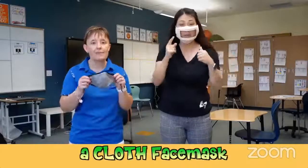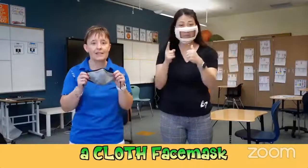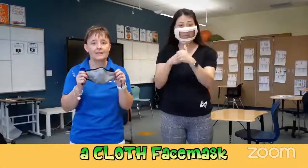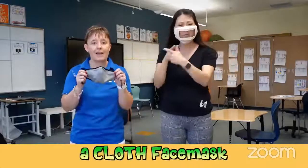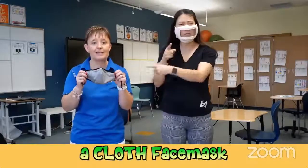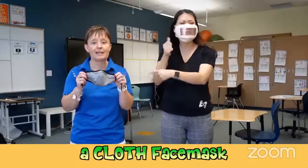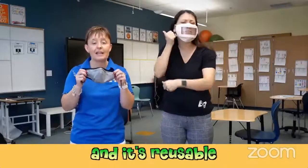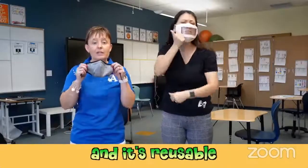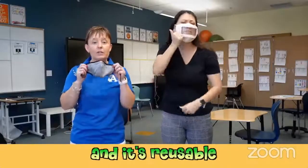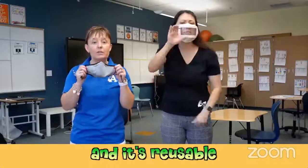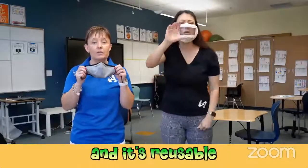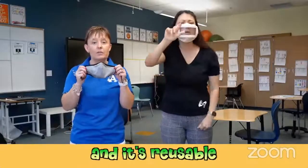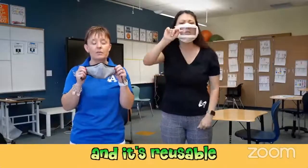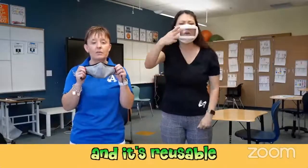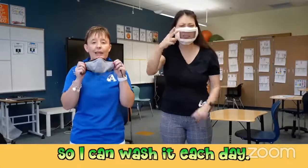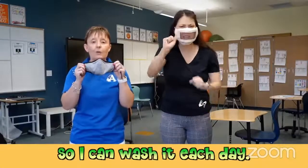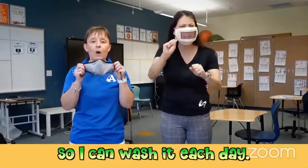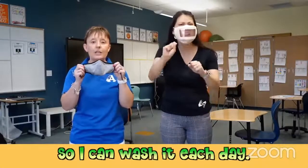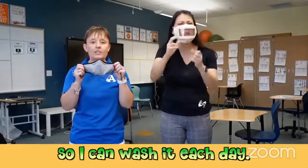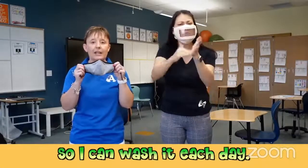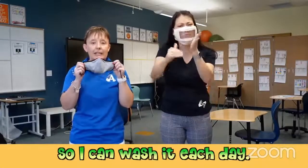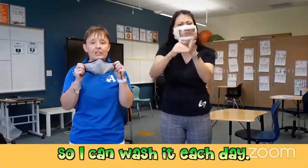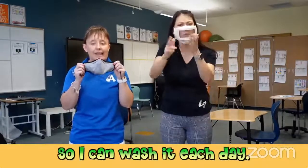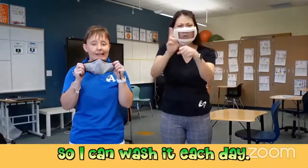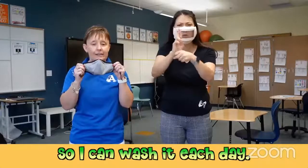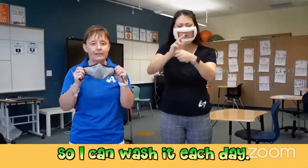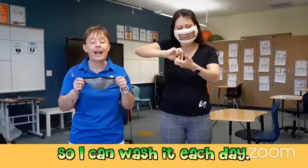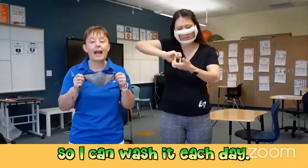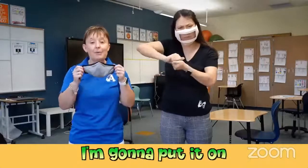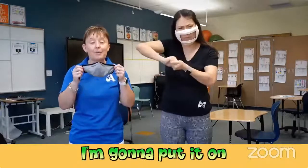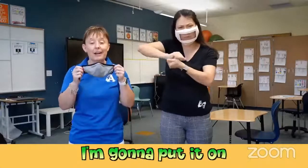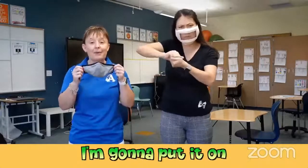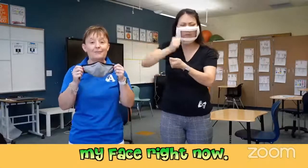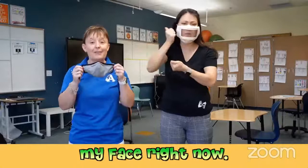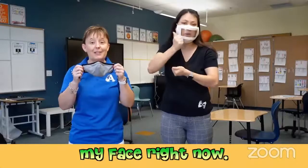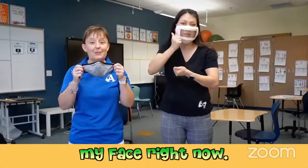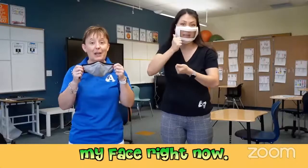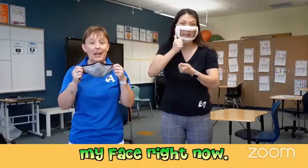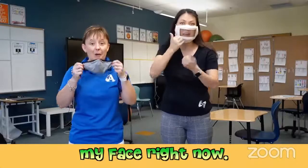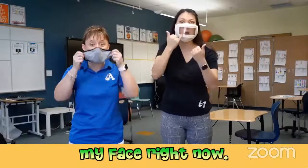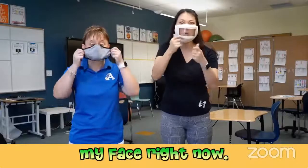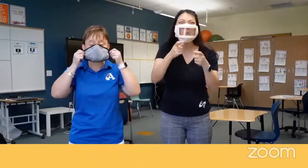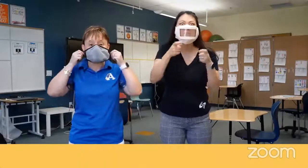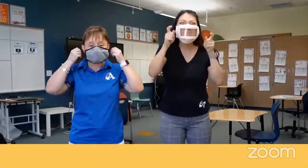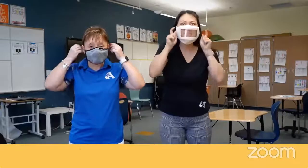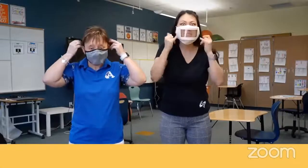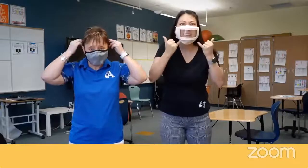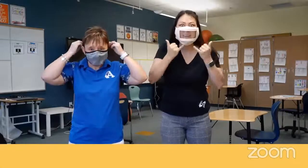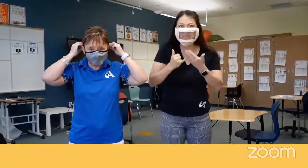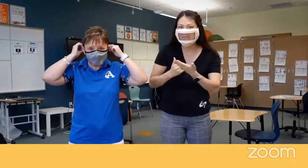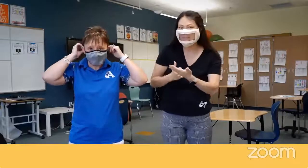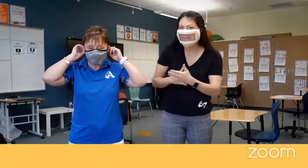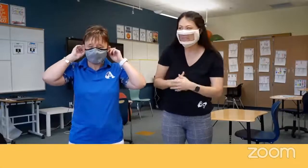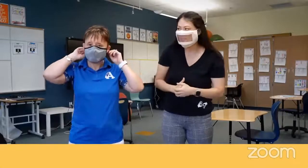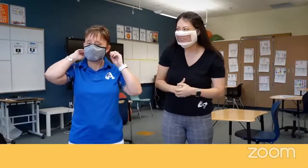a cloth face mask, and it's reusable, so I can wash it each day. I'm going to put it on my face right now.